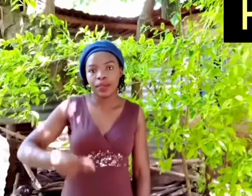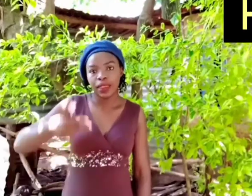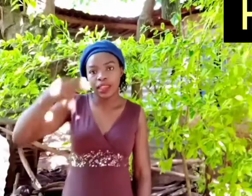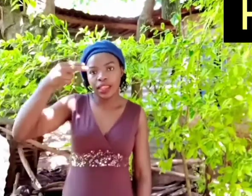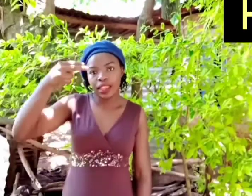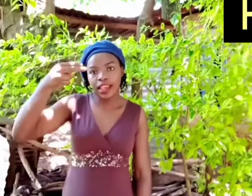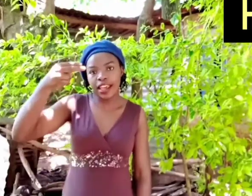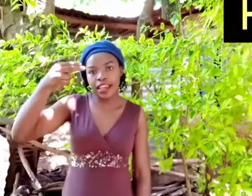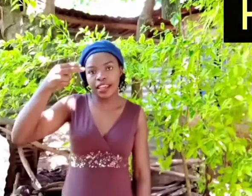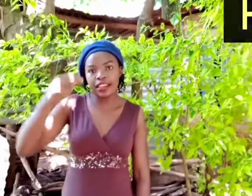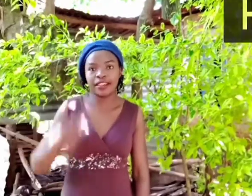High.